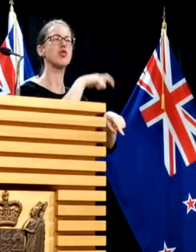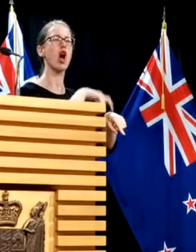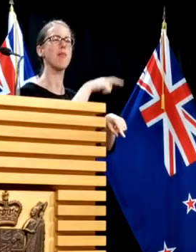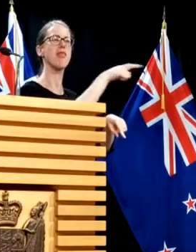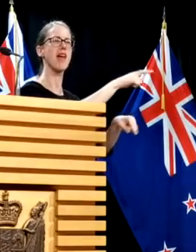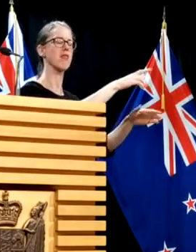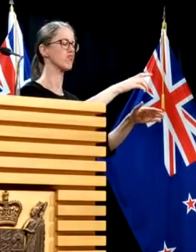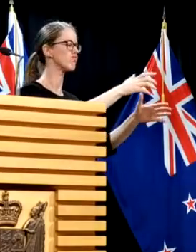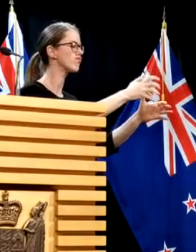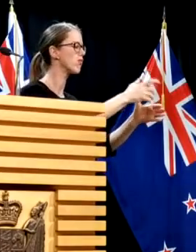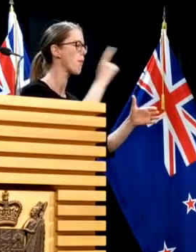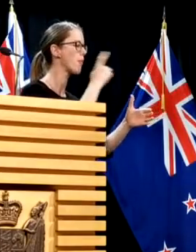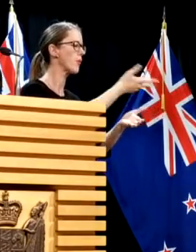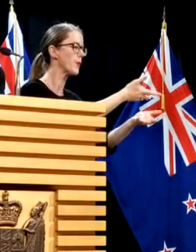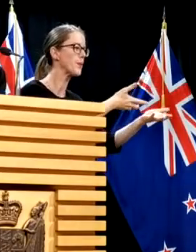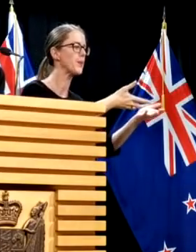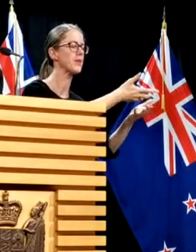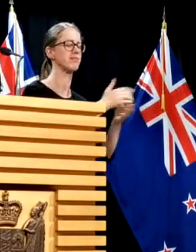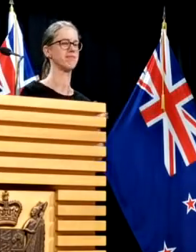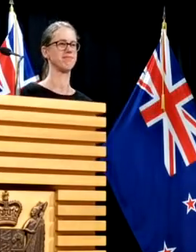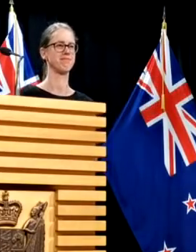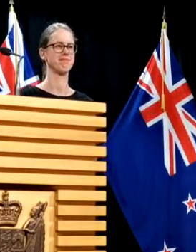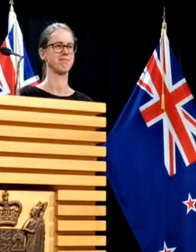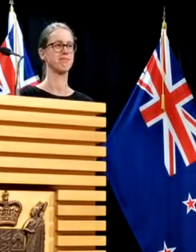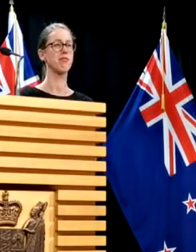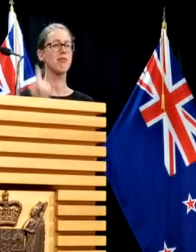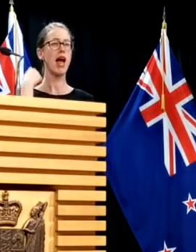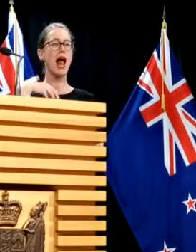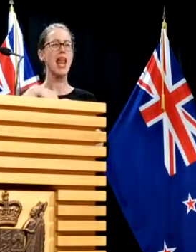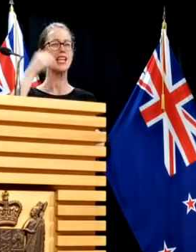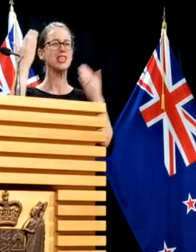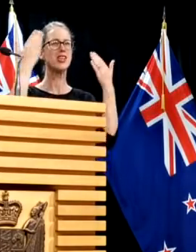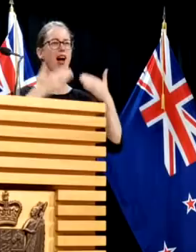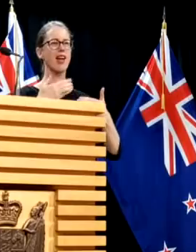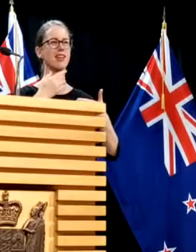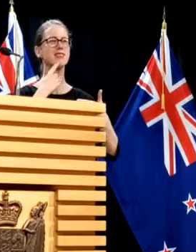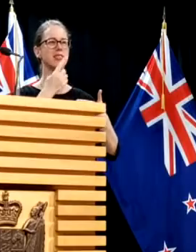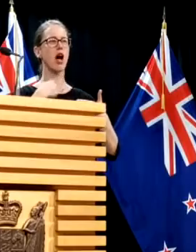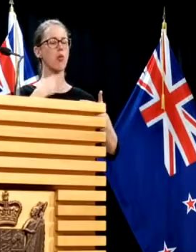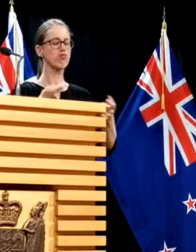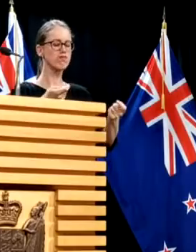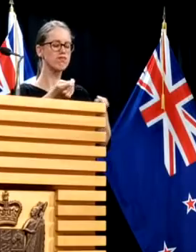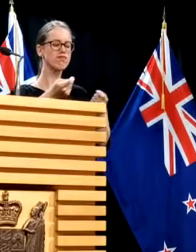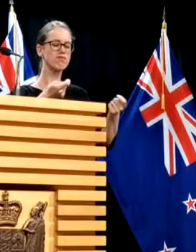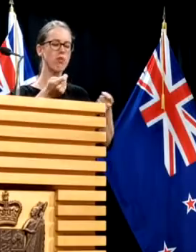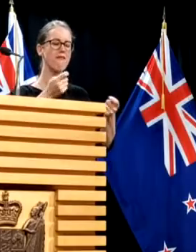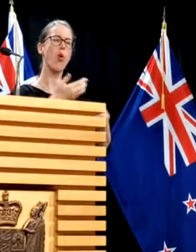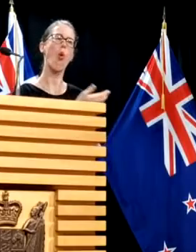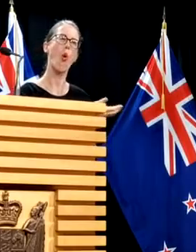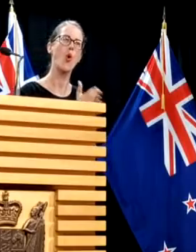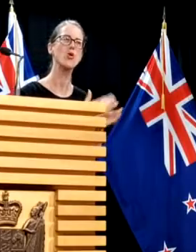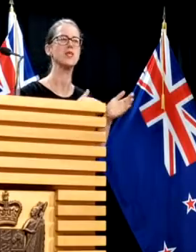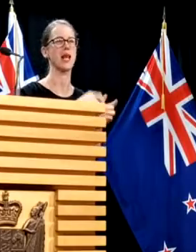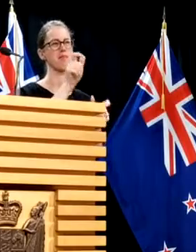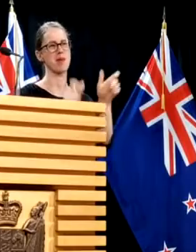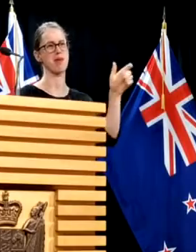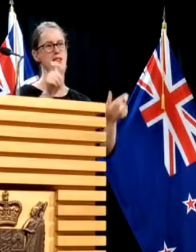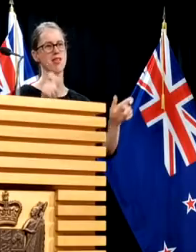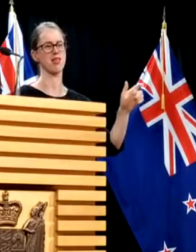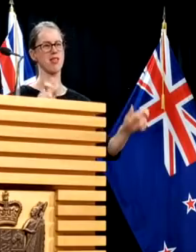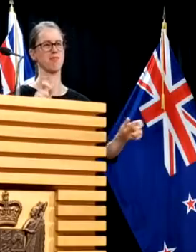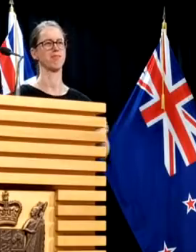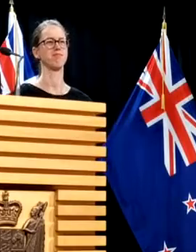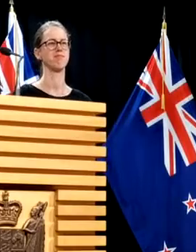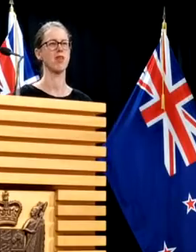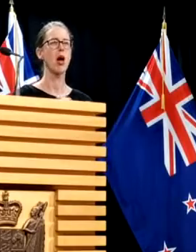deliberations. On election night, I said I wanted to govern for all New Zealanders and to reach as wide a